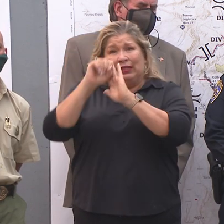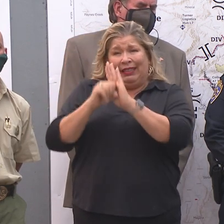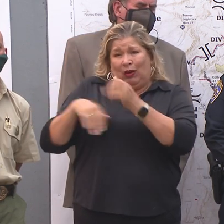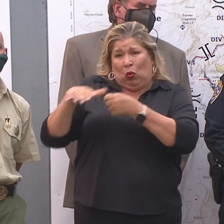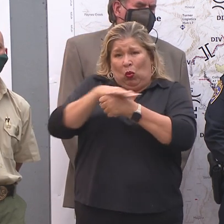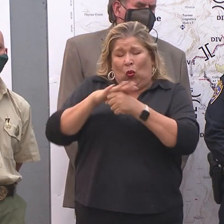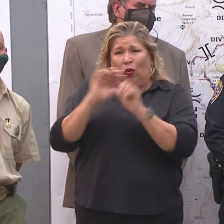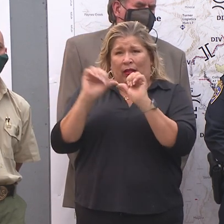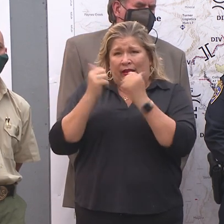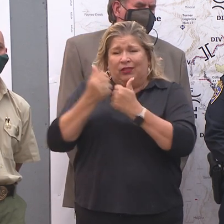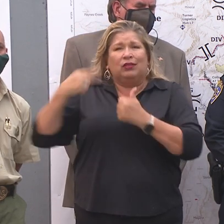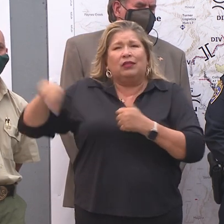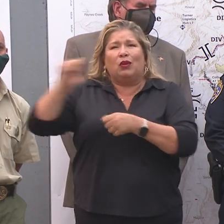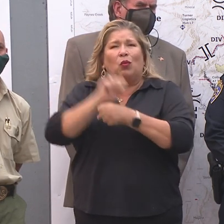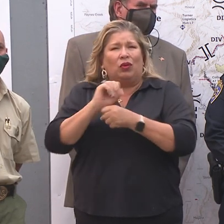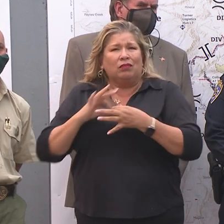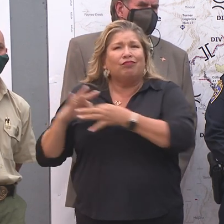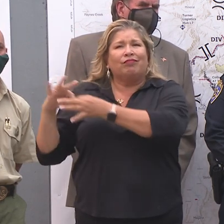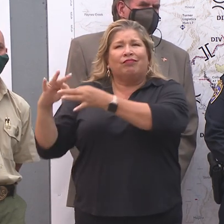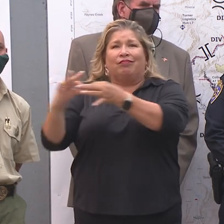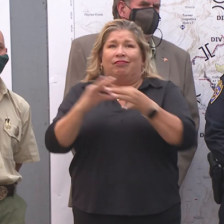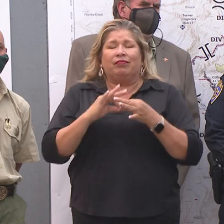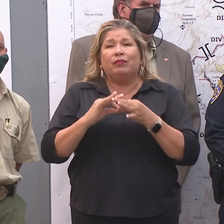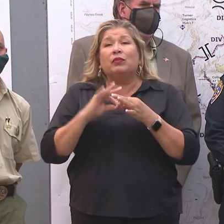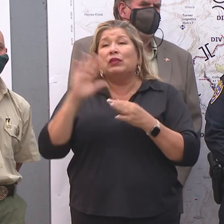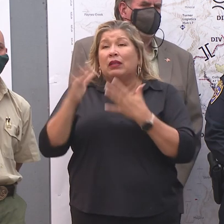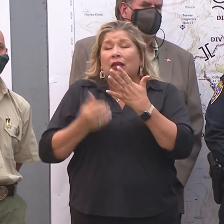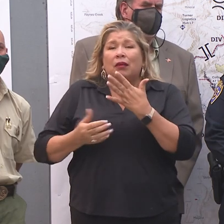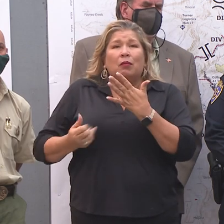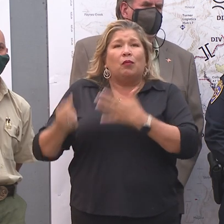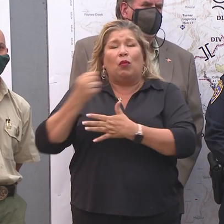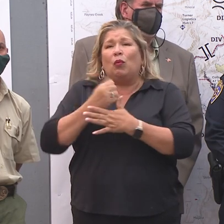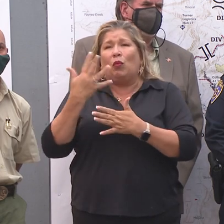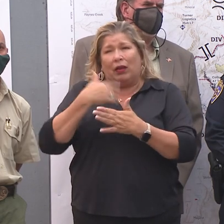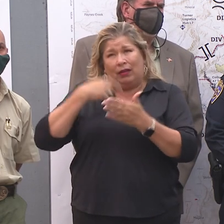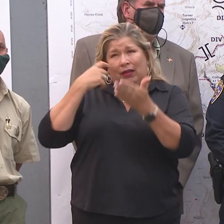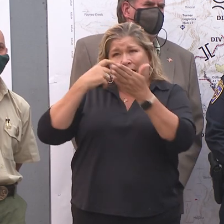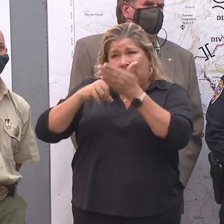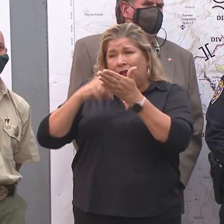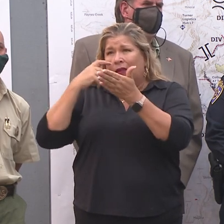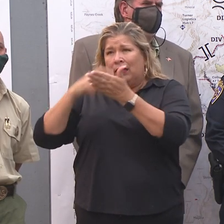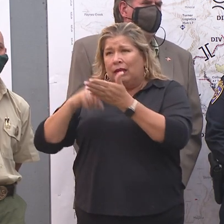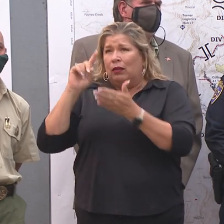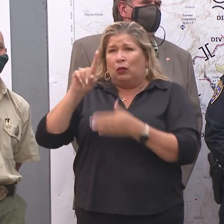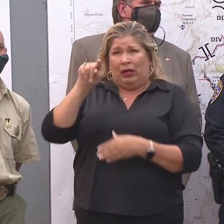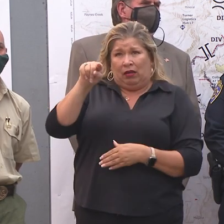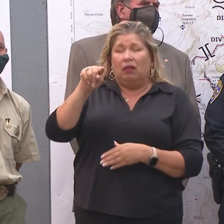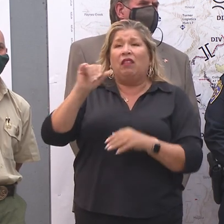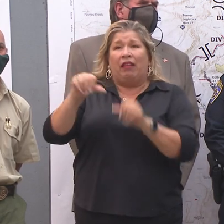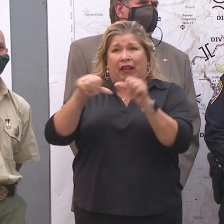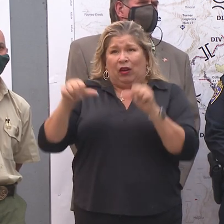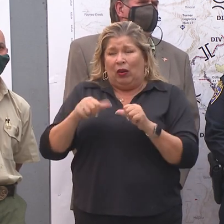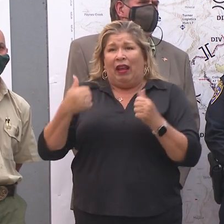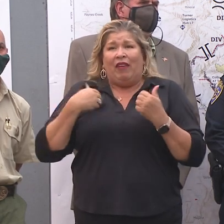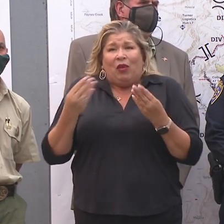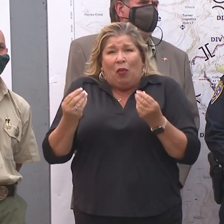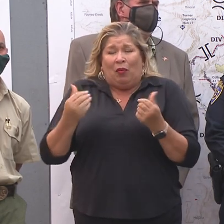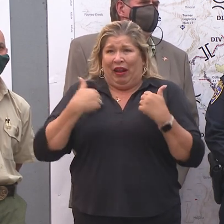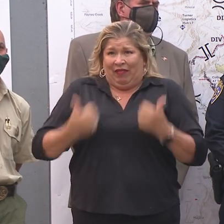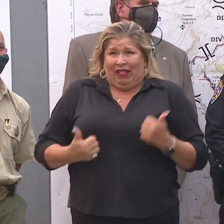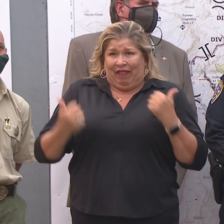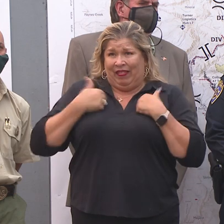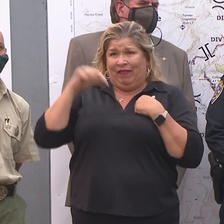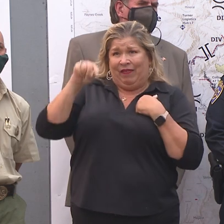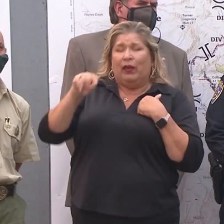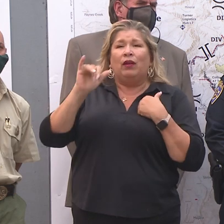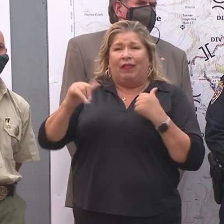working together and really working primarily to identify those areas where we can protect lives and property,